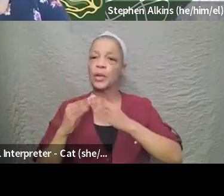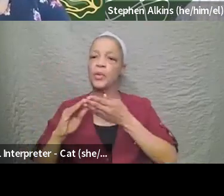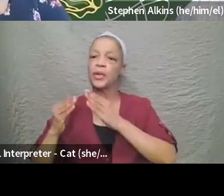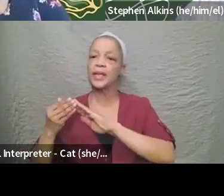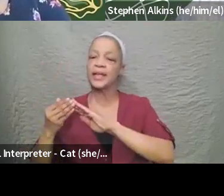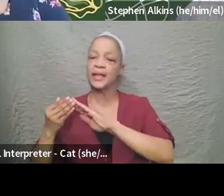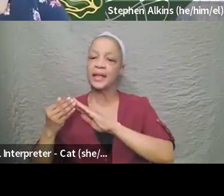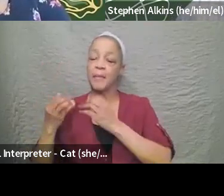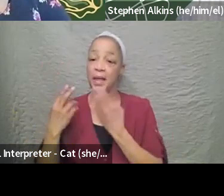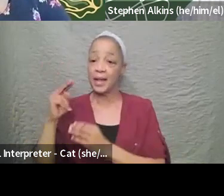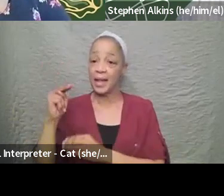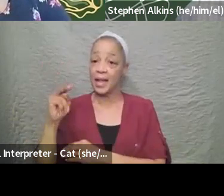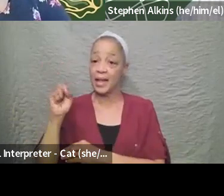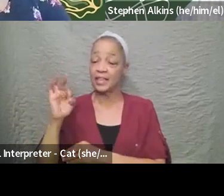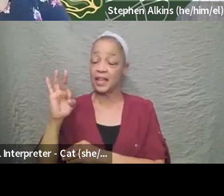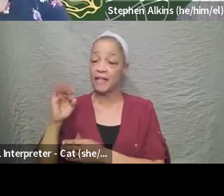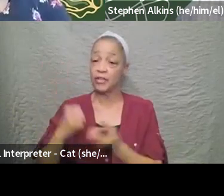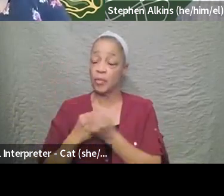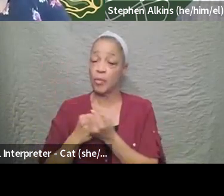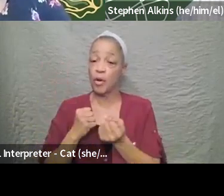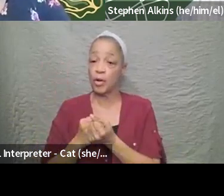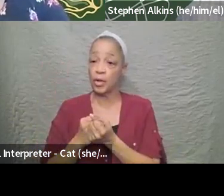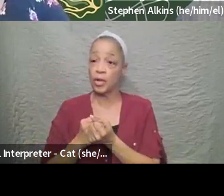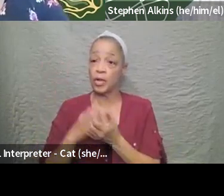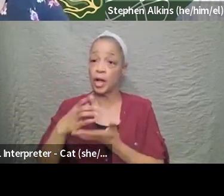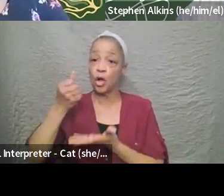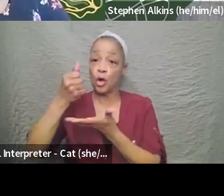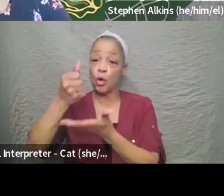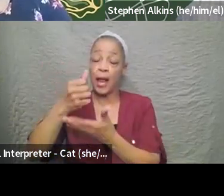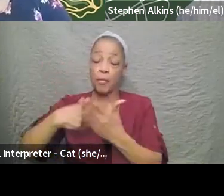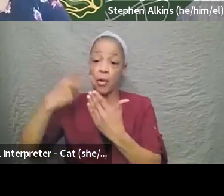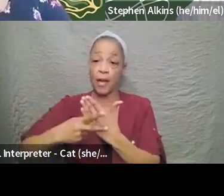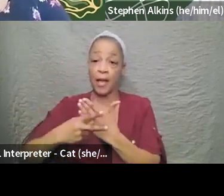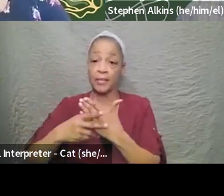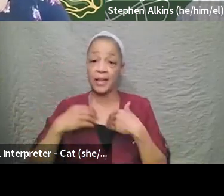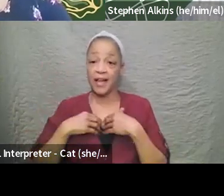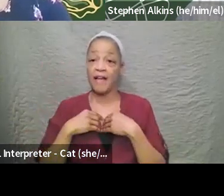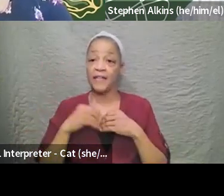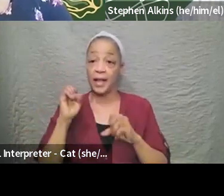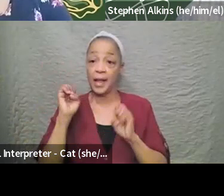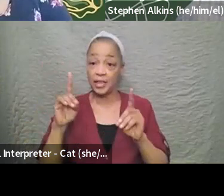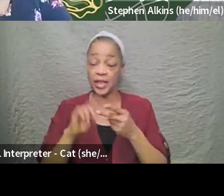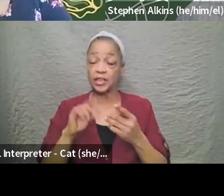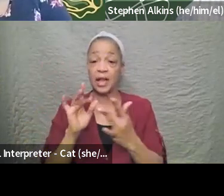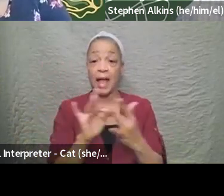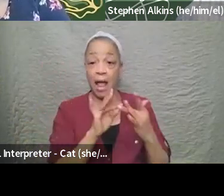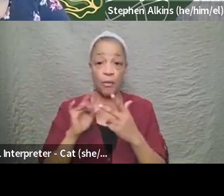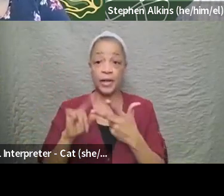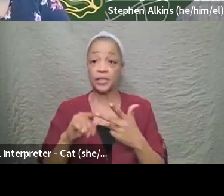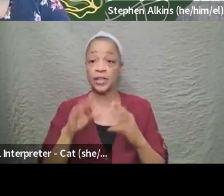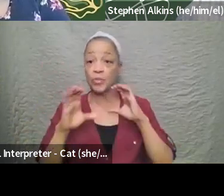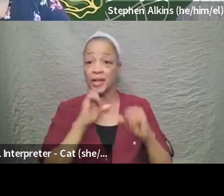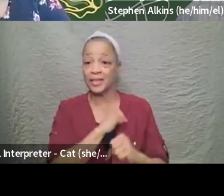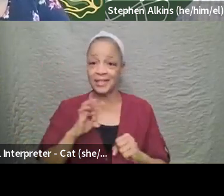Many NSF-supported grant programs employ education, outreach, and communication staff that